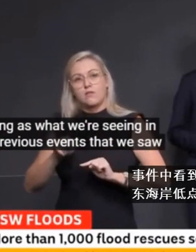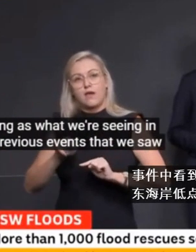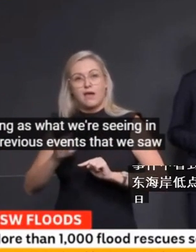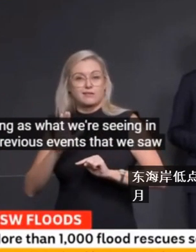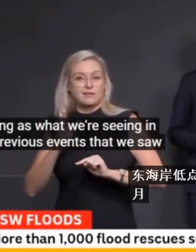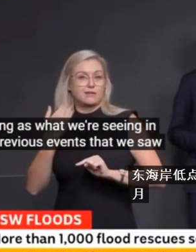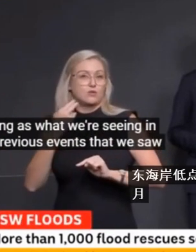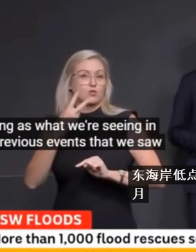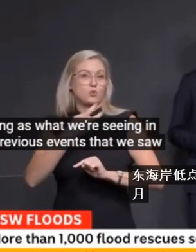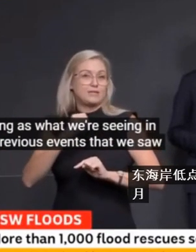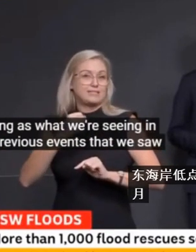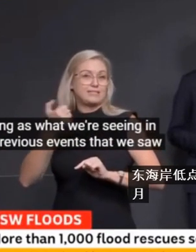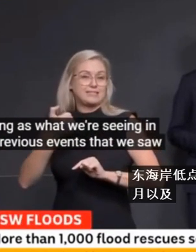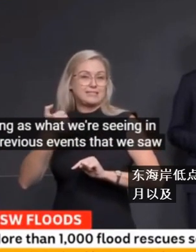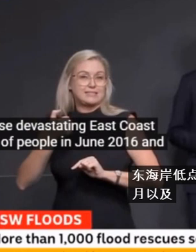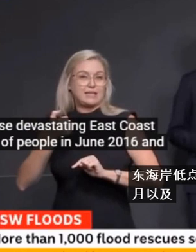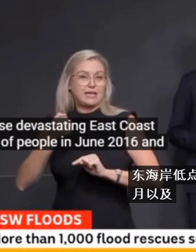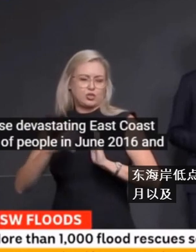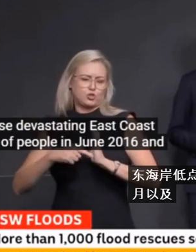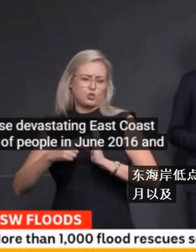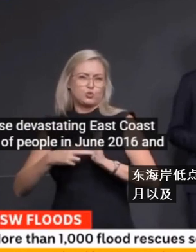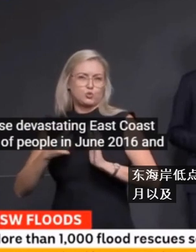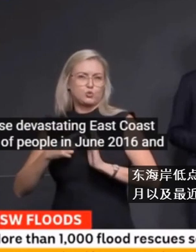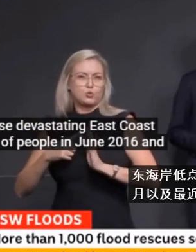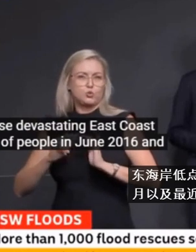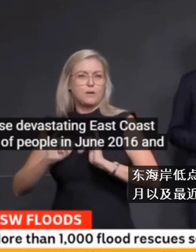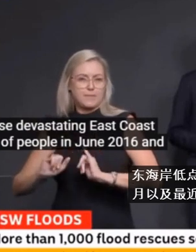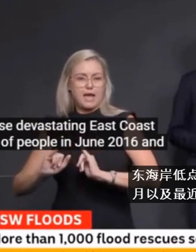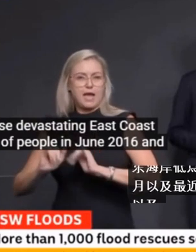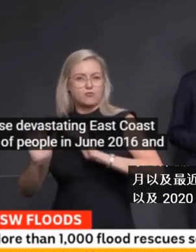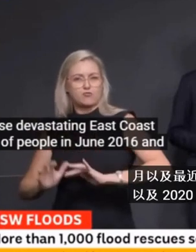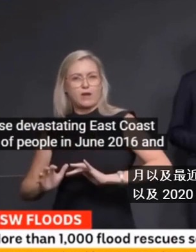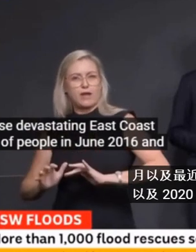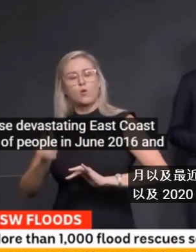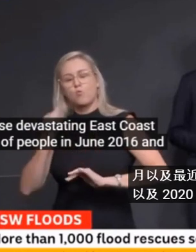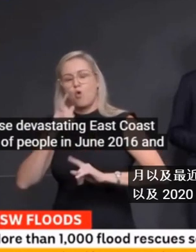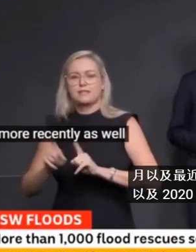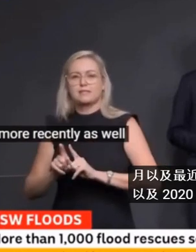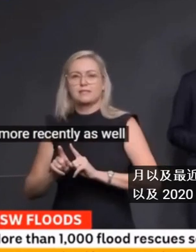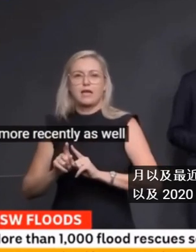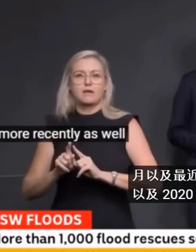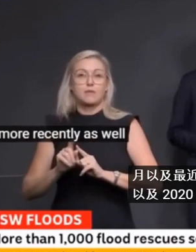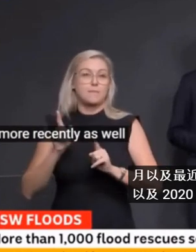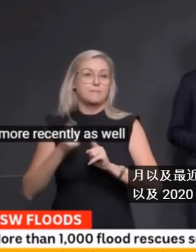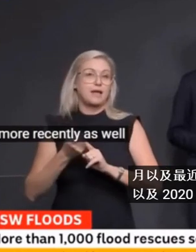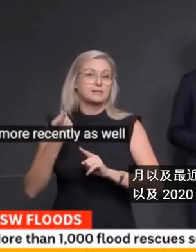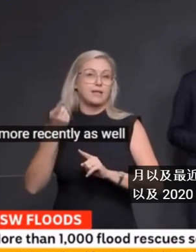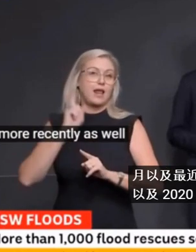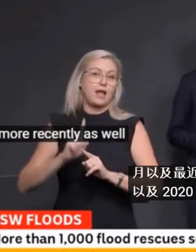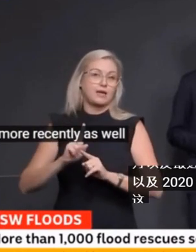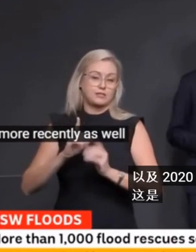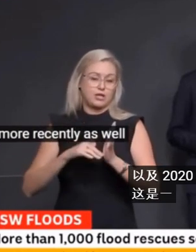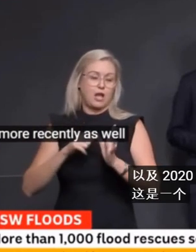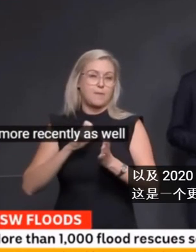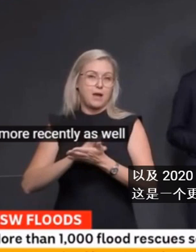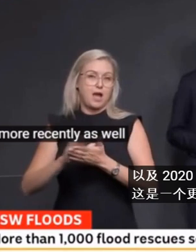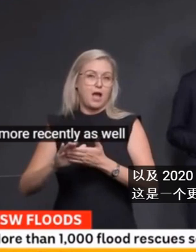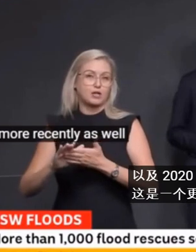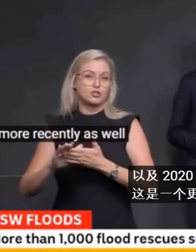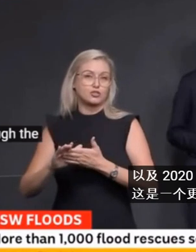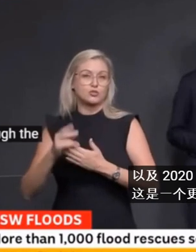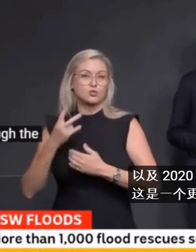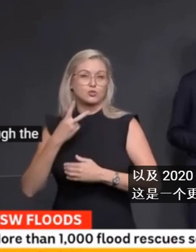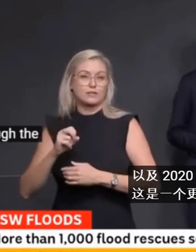particularly in June 2016, and also more recently as well through the March 2020 and 2021 floods. This is more